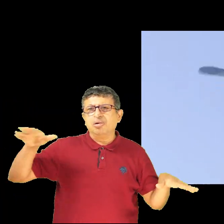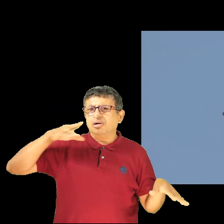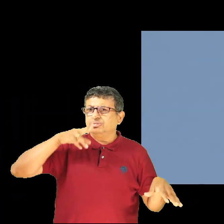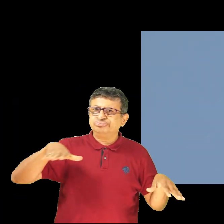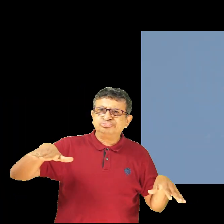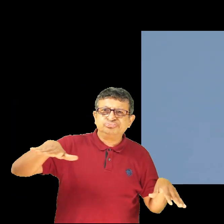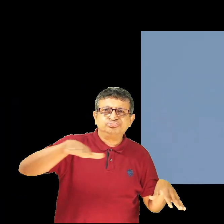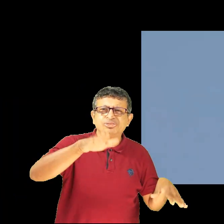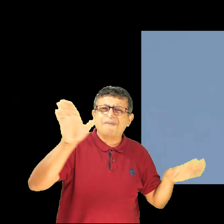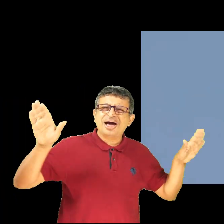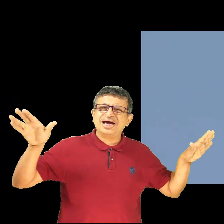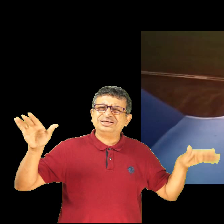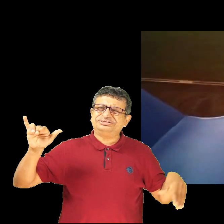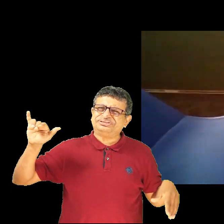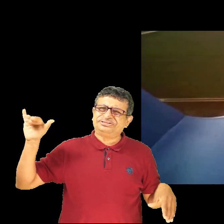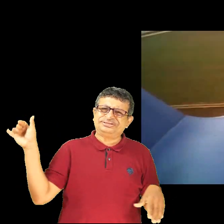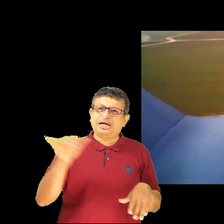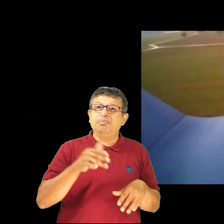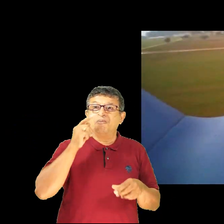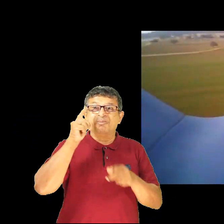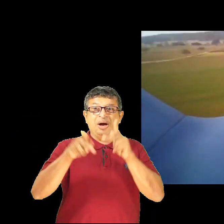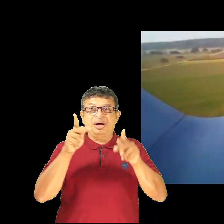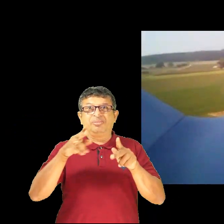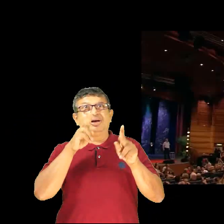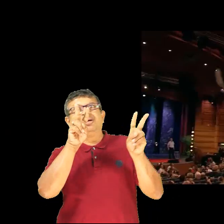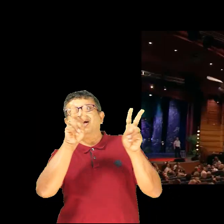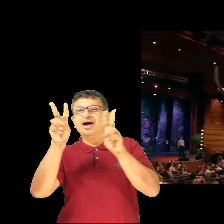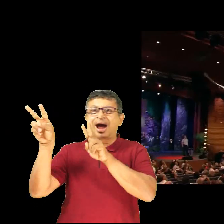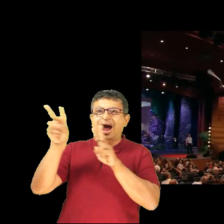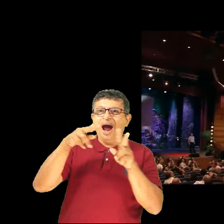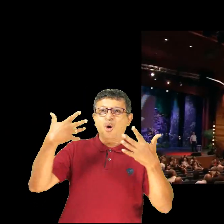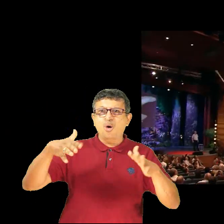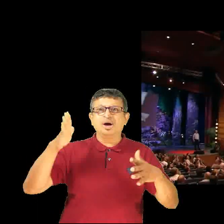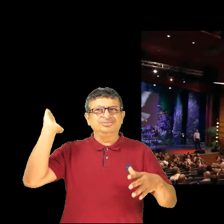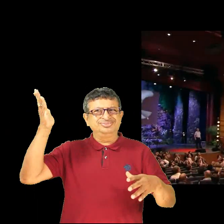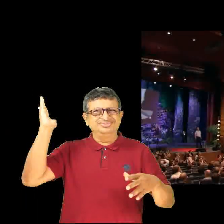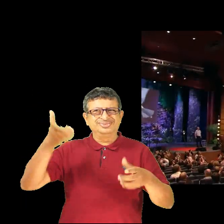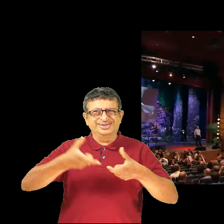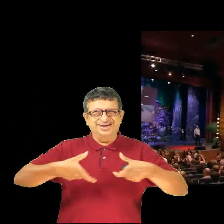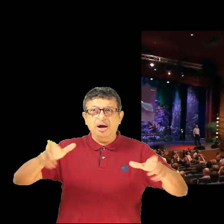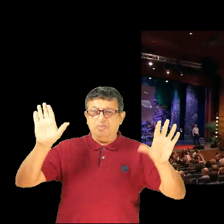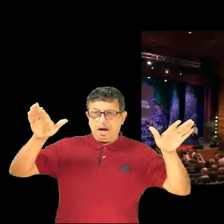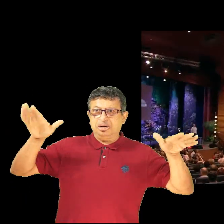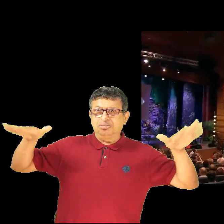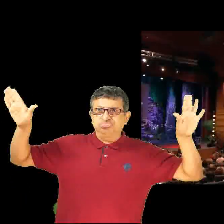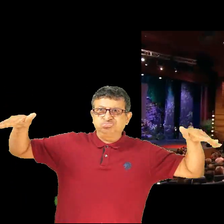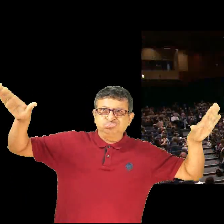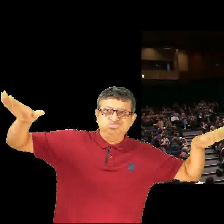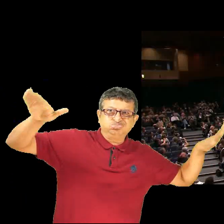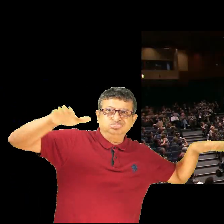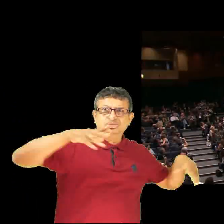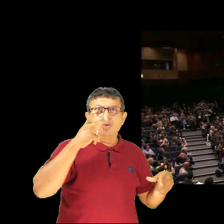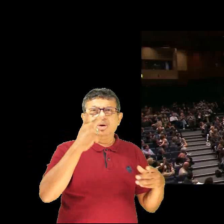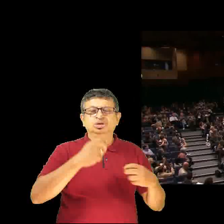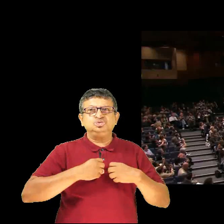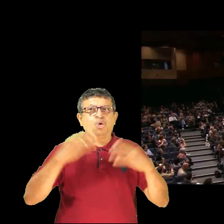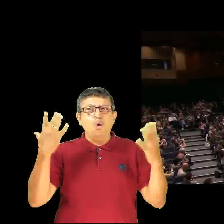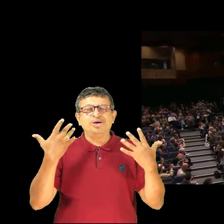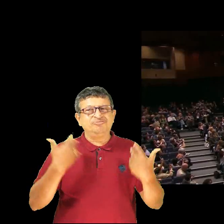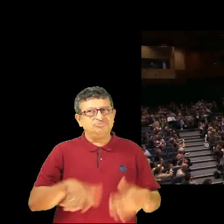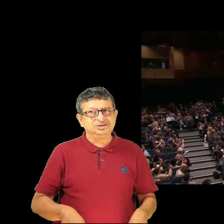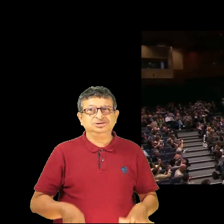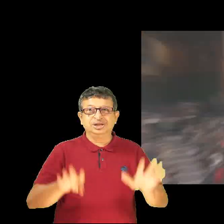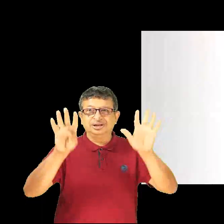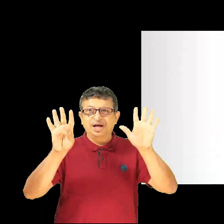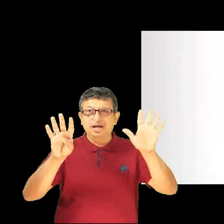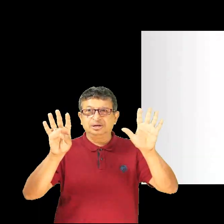flight better, and even improve the way in which airplanes can be designed. It can also help in the further development of drone technology and other flying robots in the